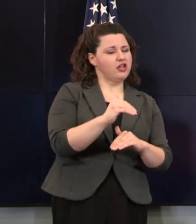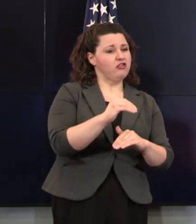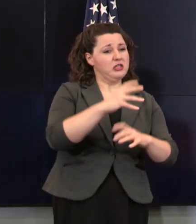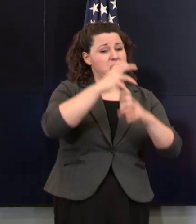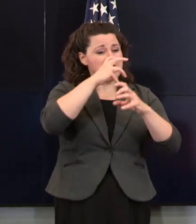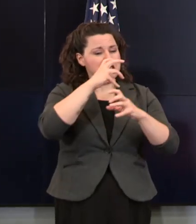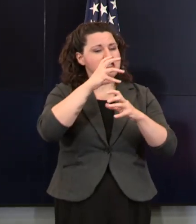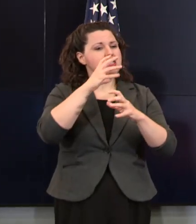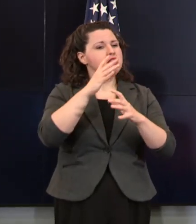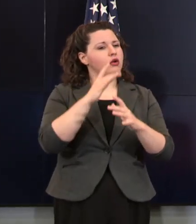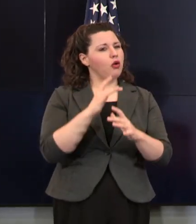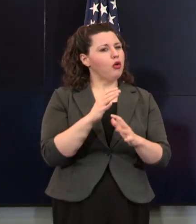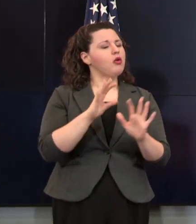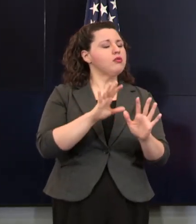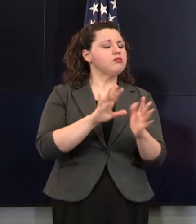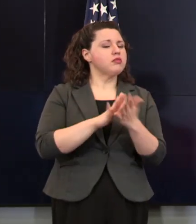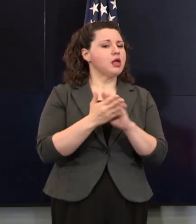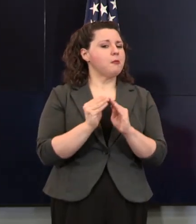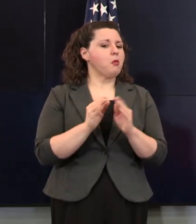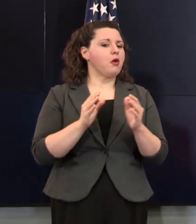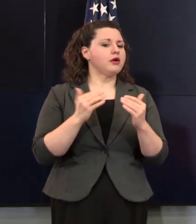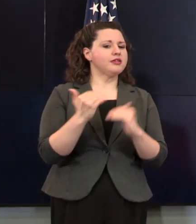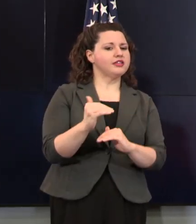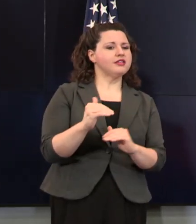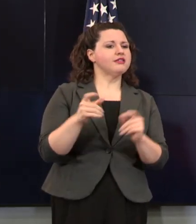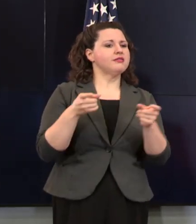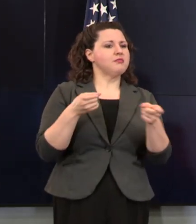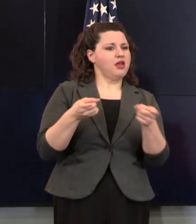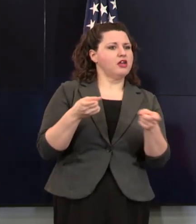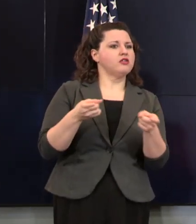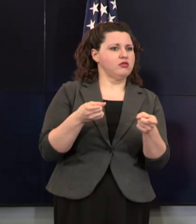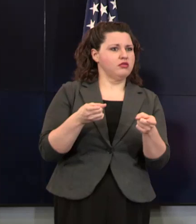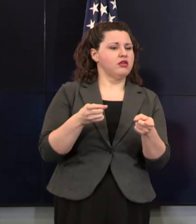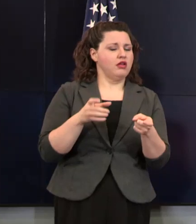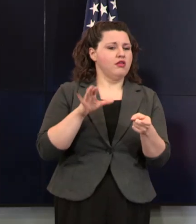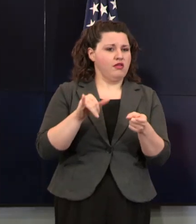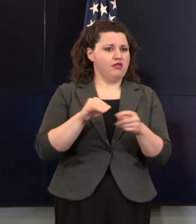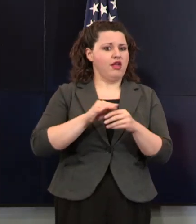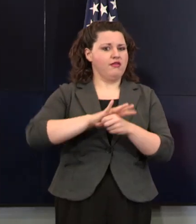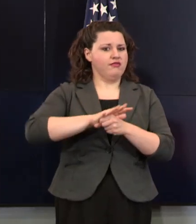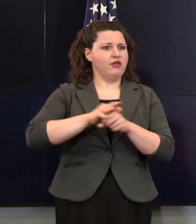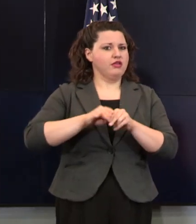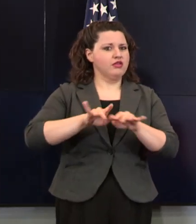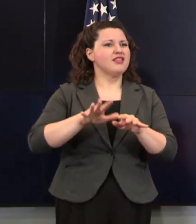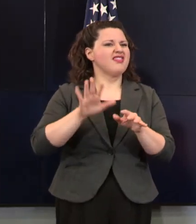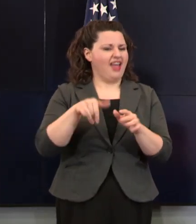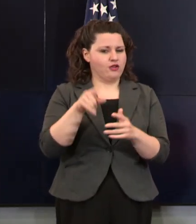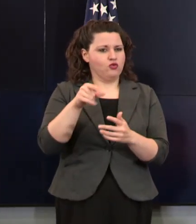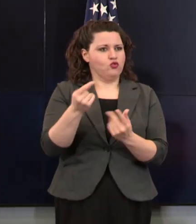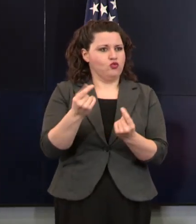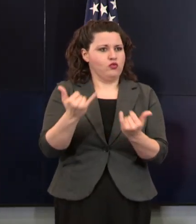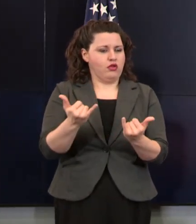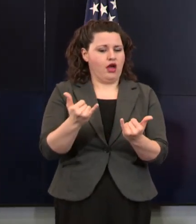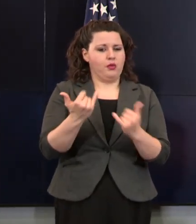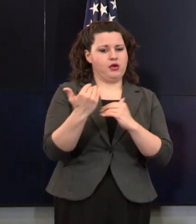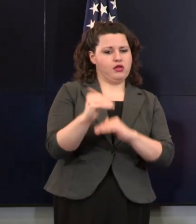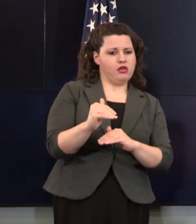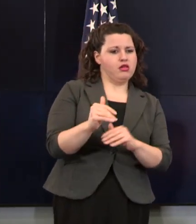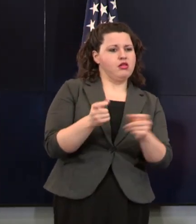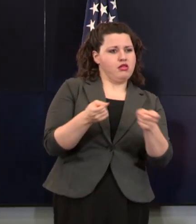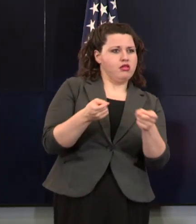and we moved more into a containment and management of virus activity, and so that's where we're at right now. So that's where we started